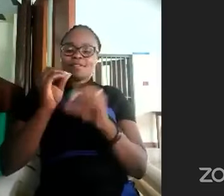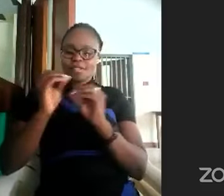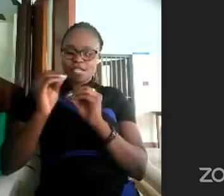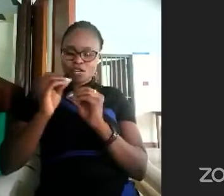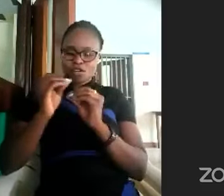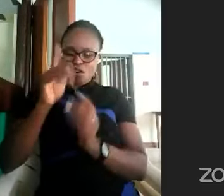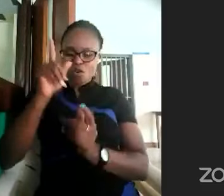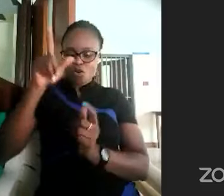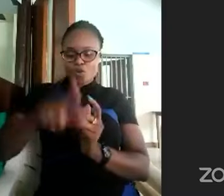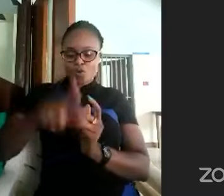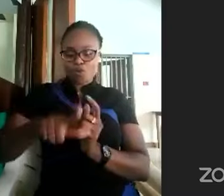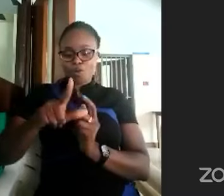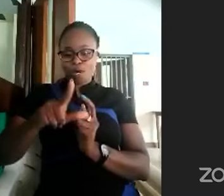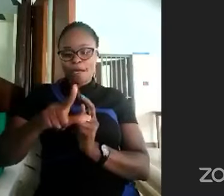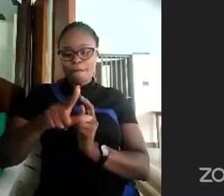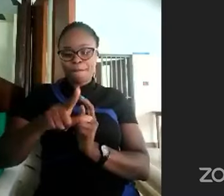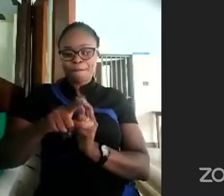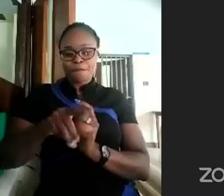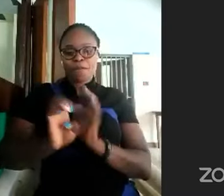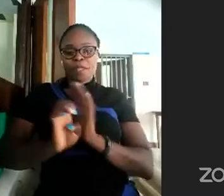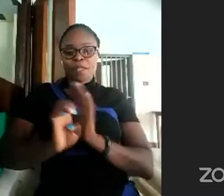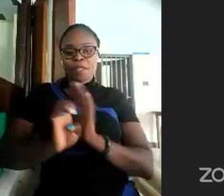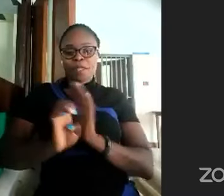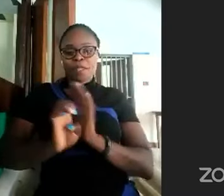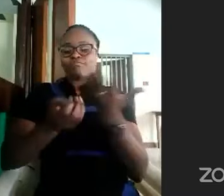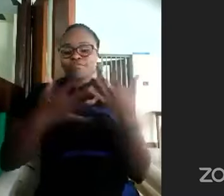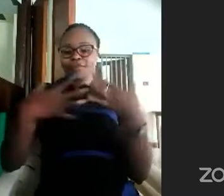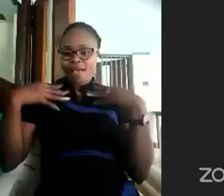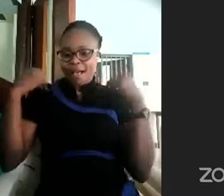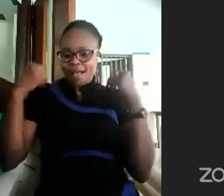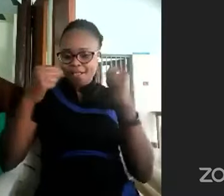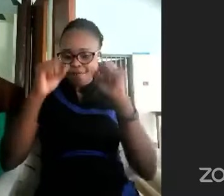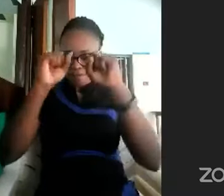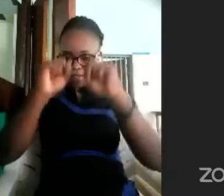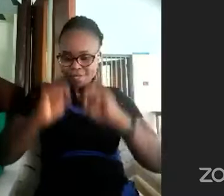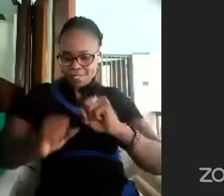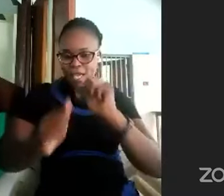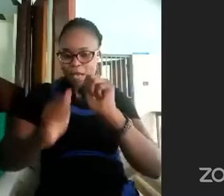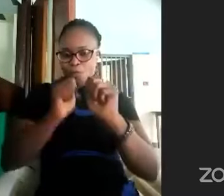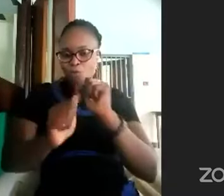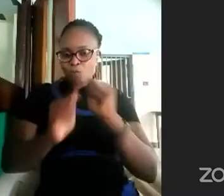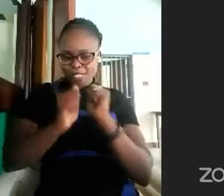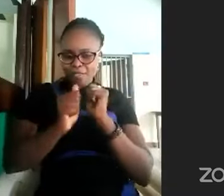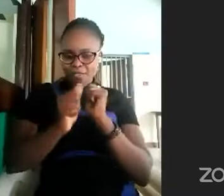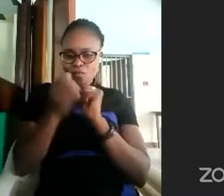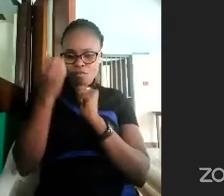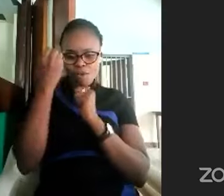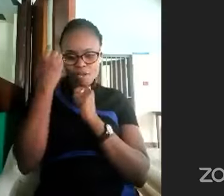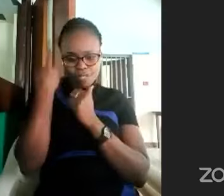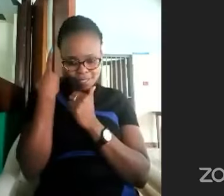to health sectors or health systems that does not acknowledge women with a